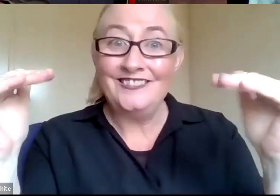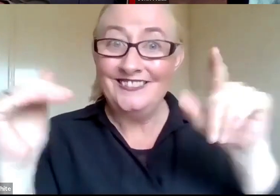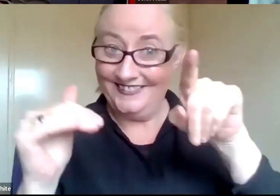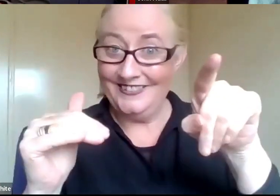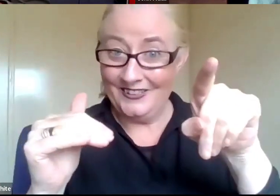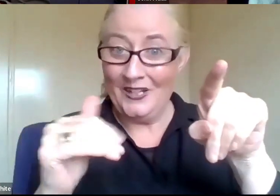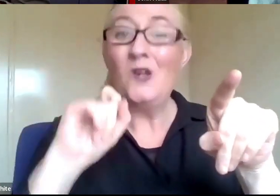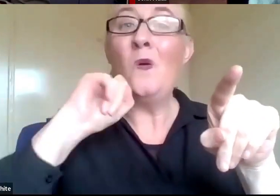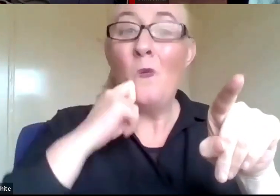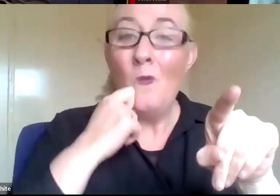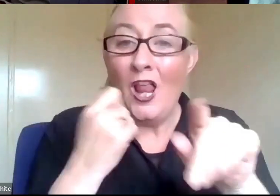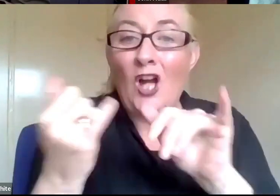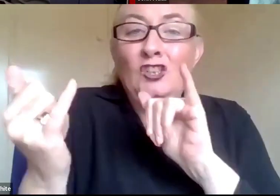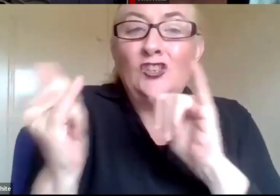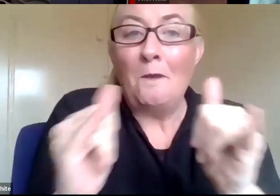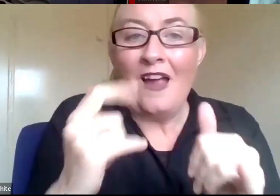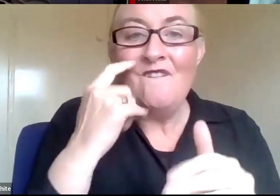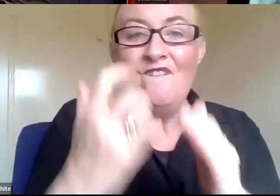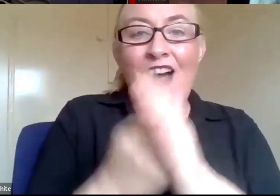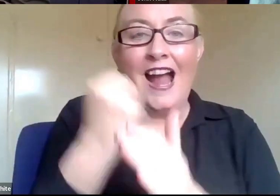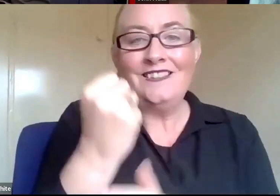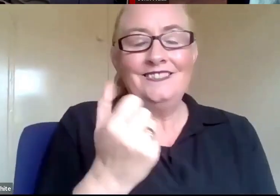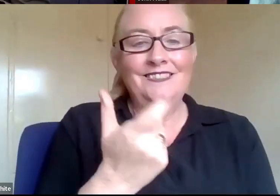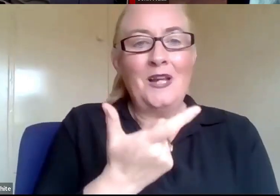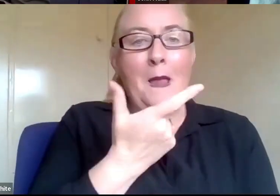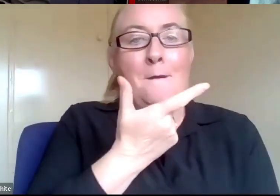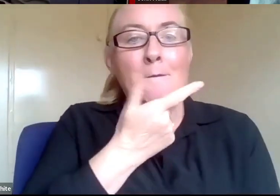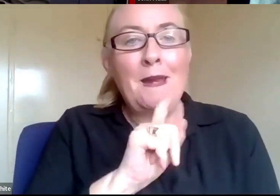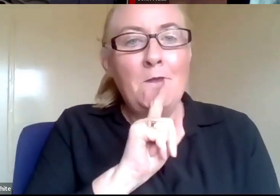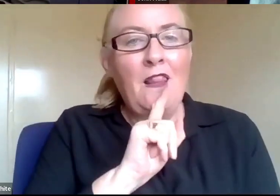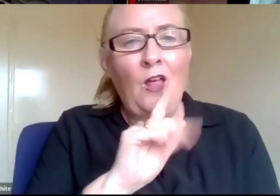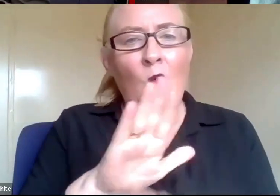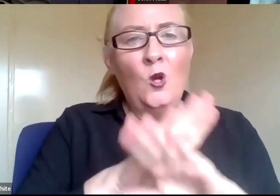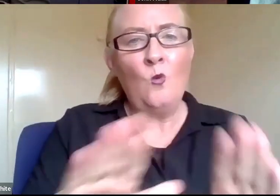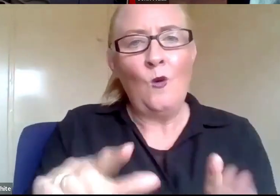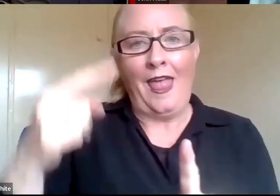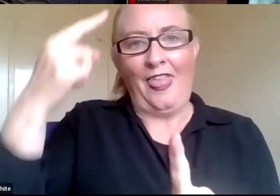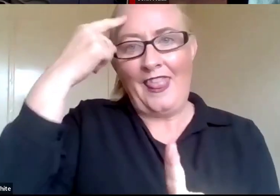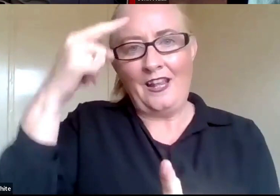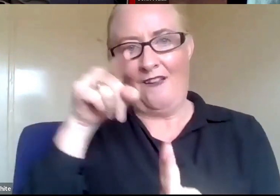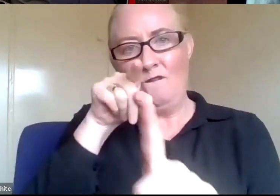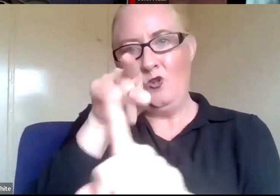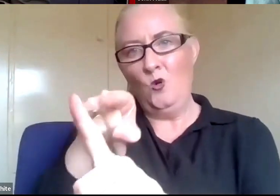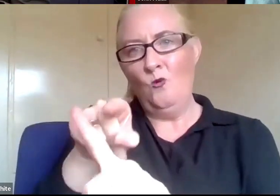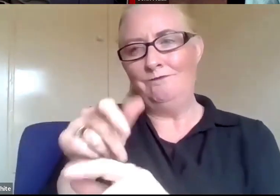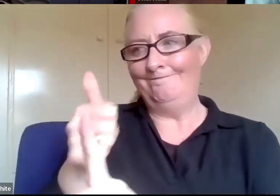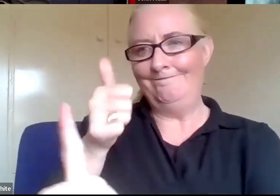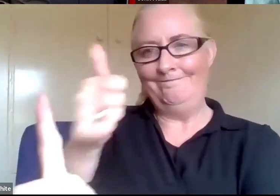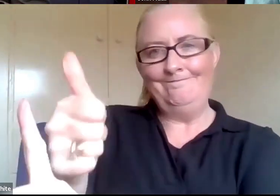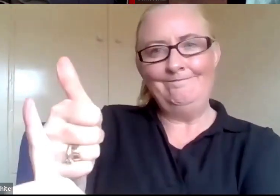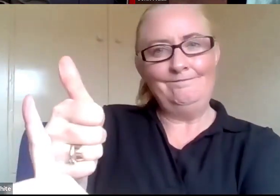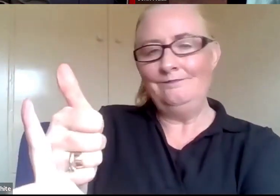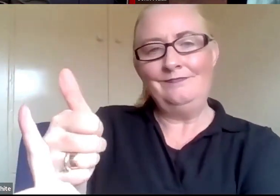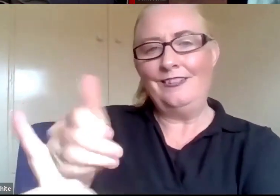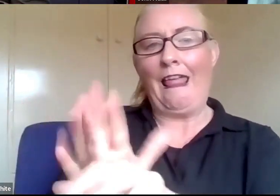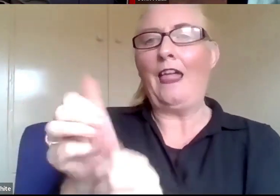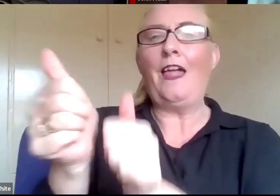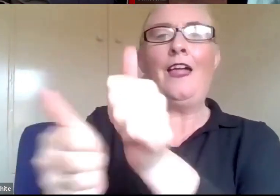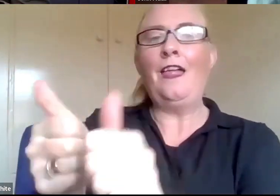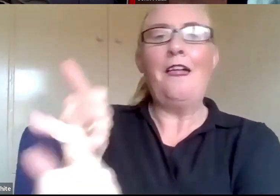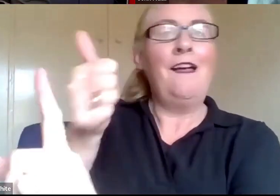people don't regard you with great favor, that you're demanding the best from